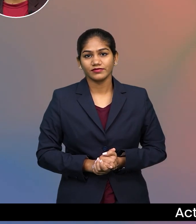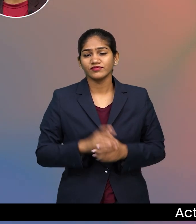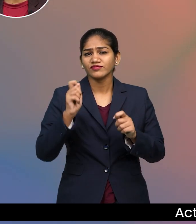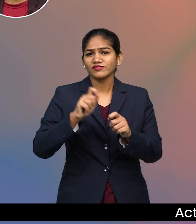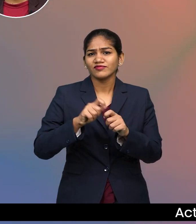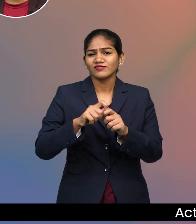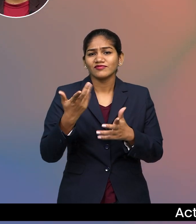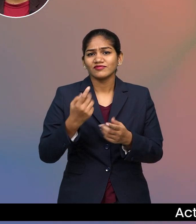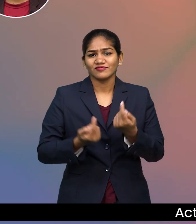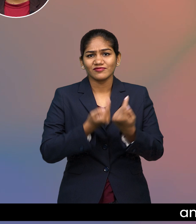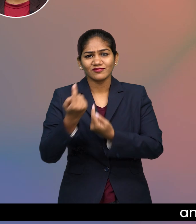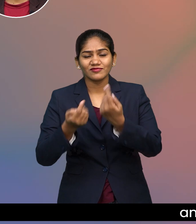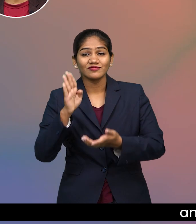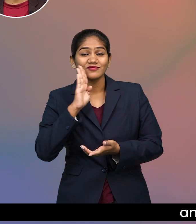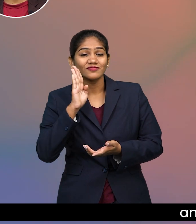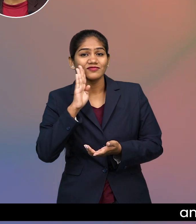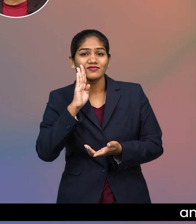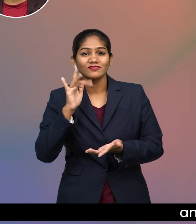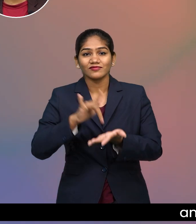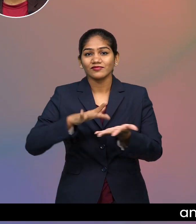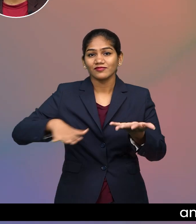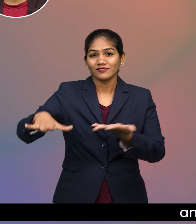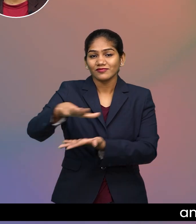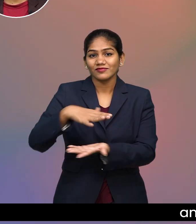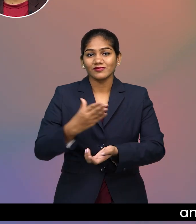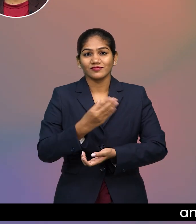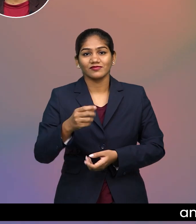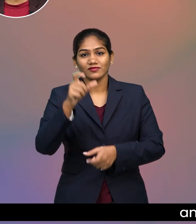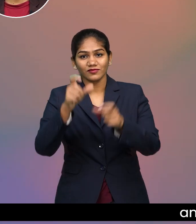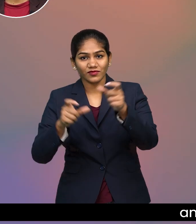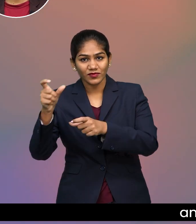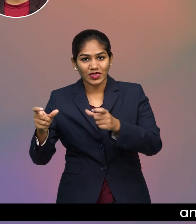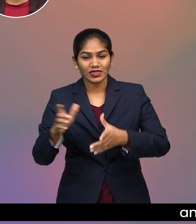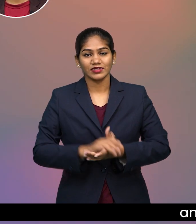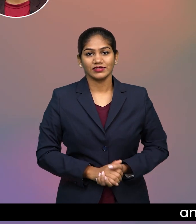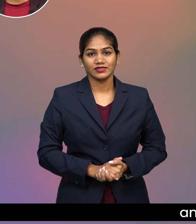Action of vegetation and human beings.